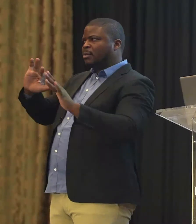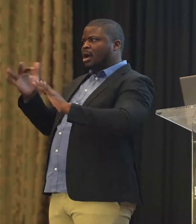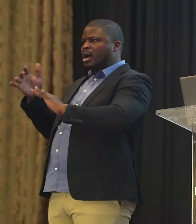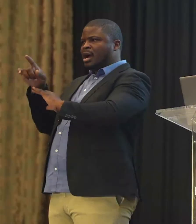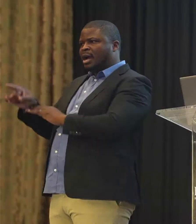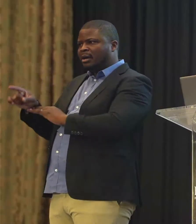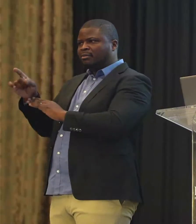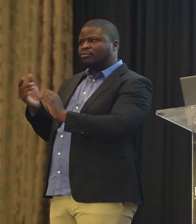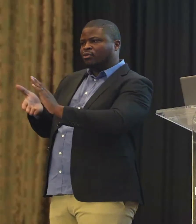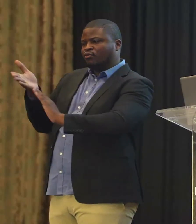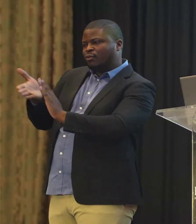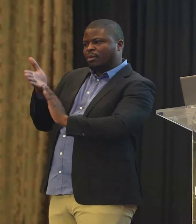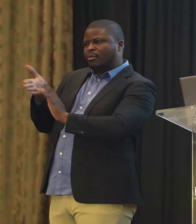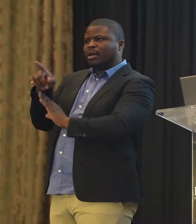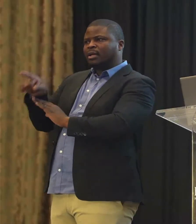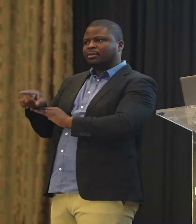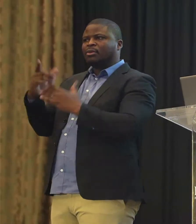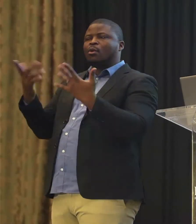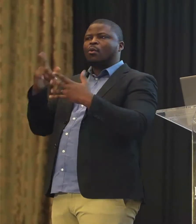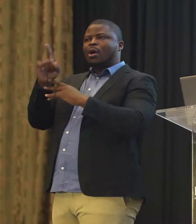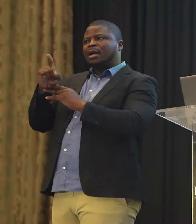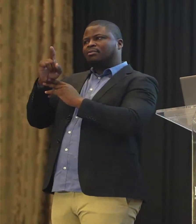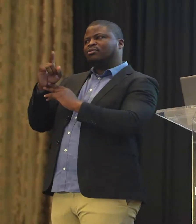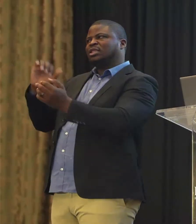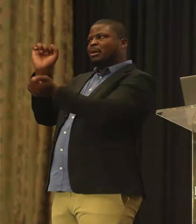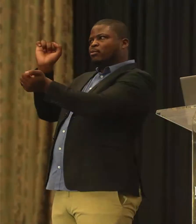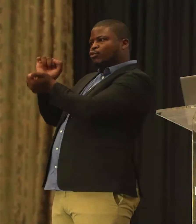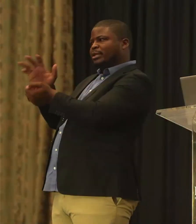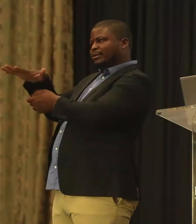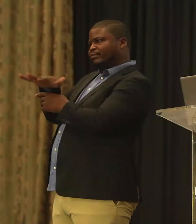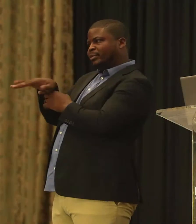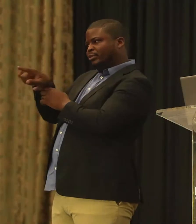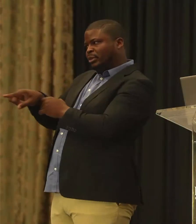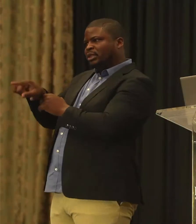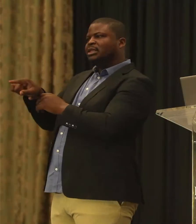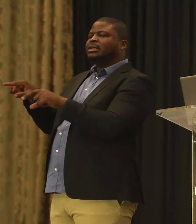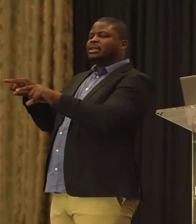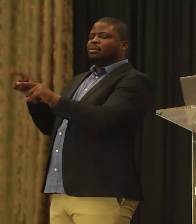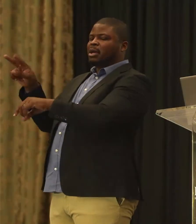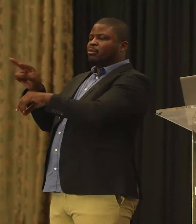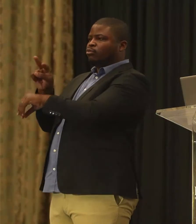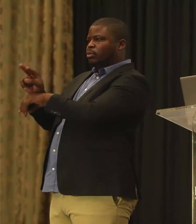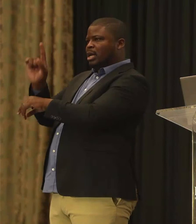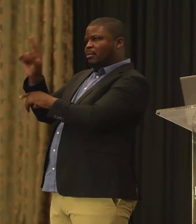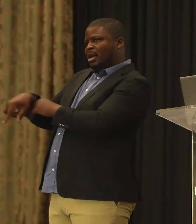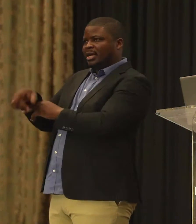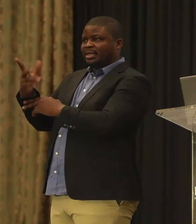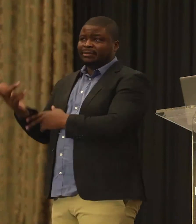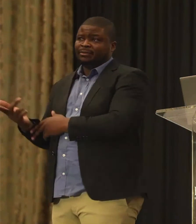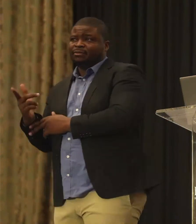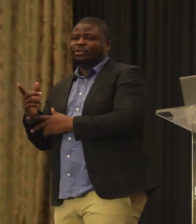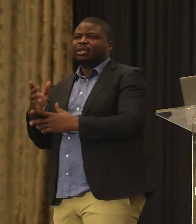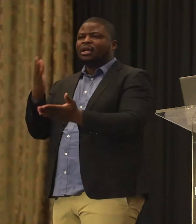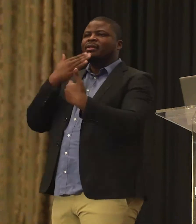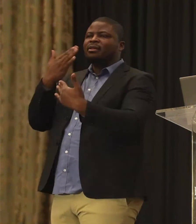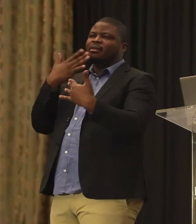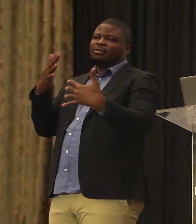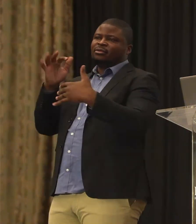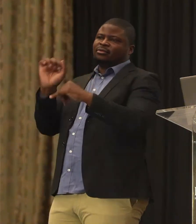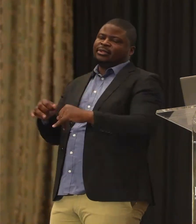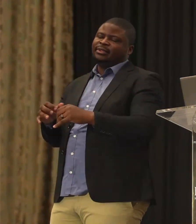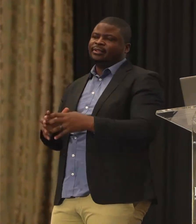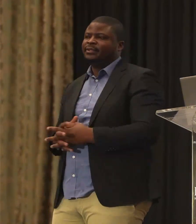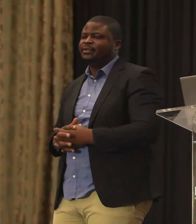reduction services within the correctional services. On that note, I'd like to thank you for your time, for listening.